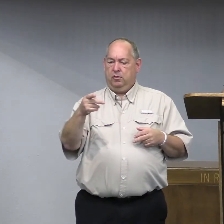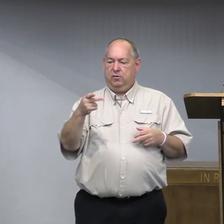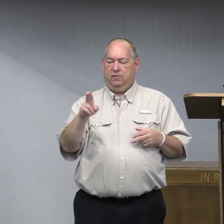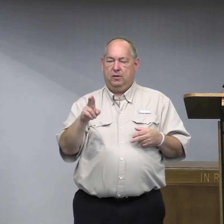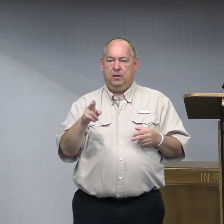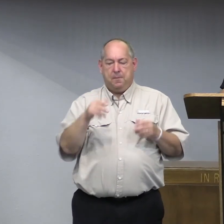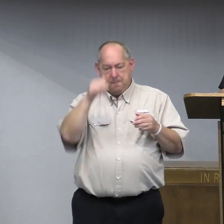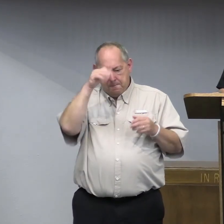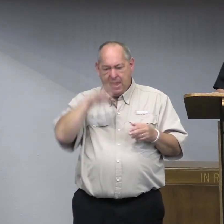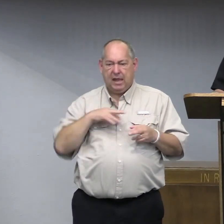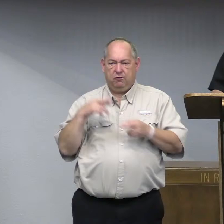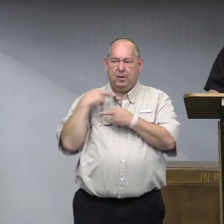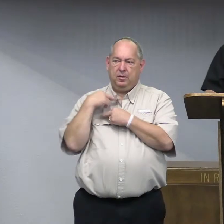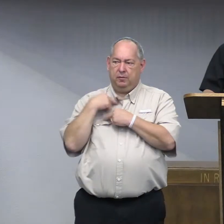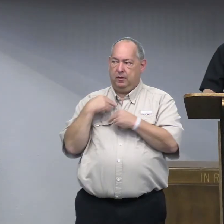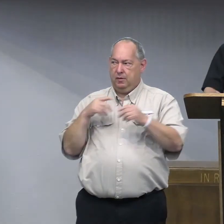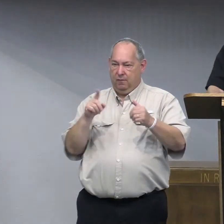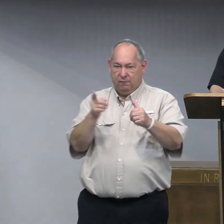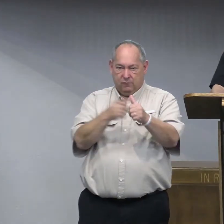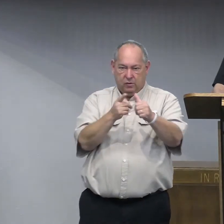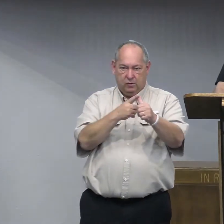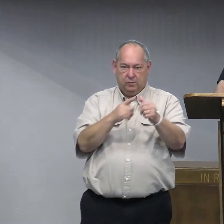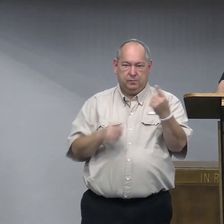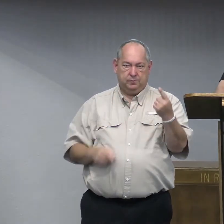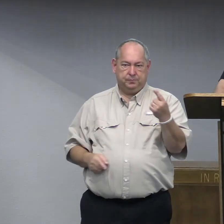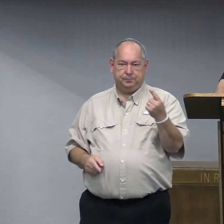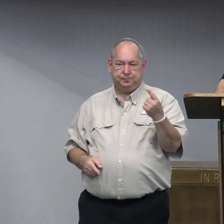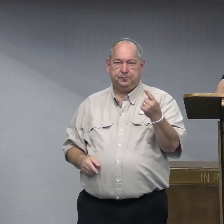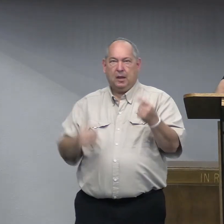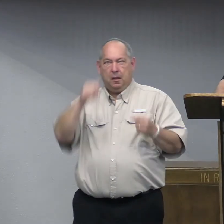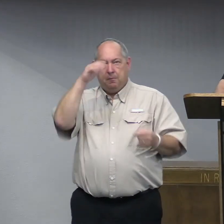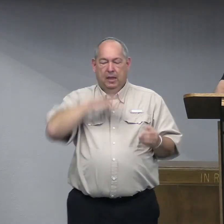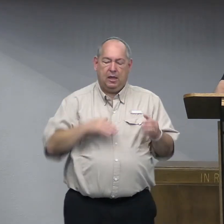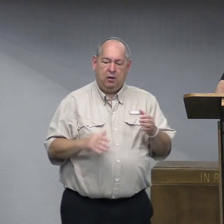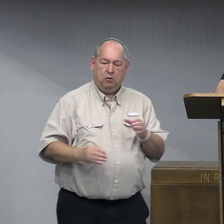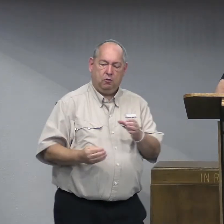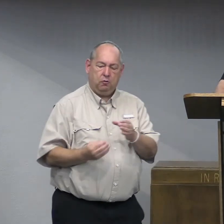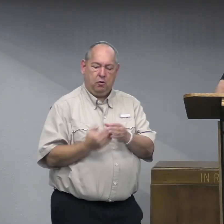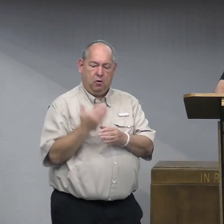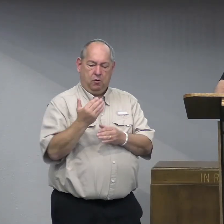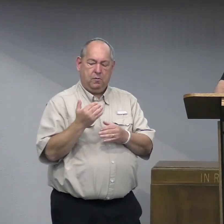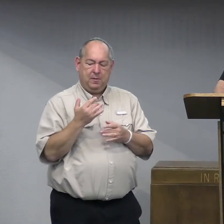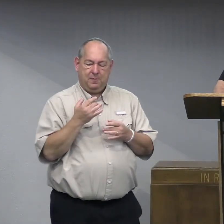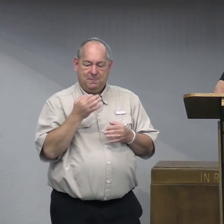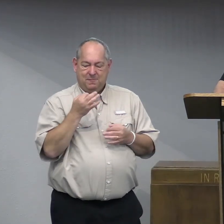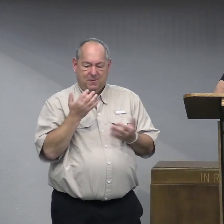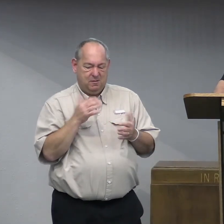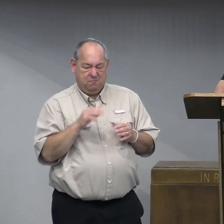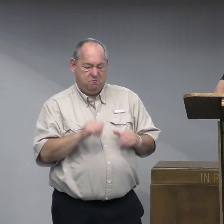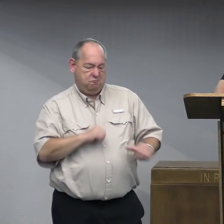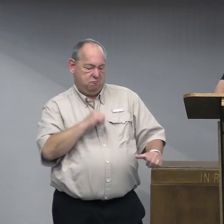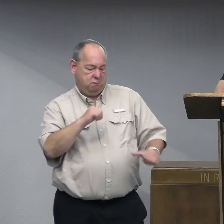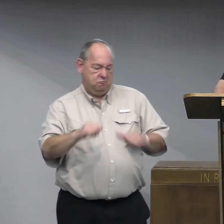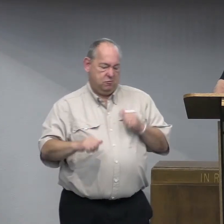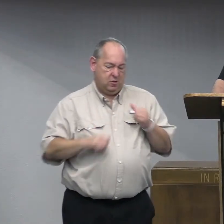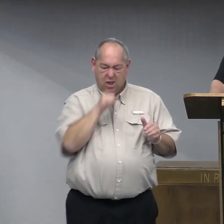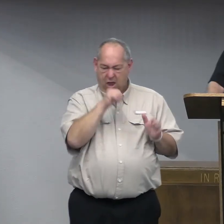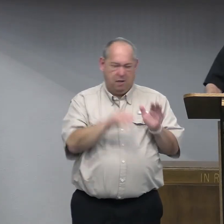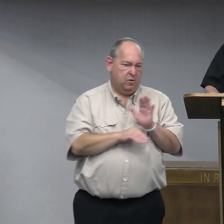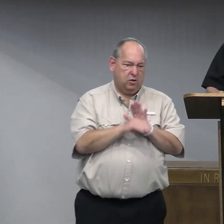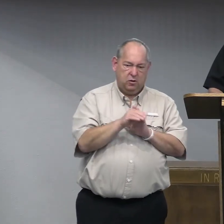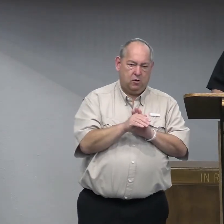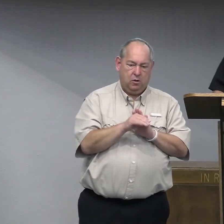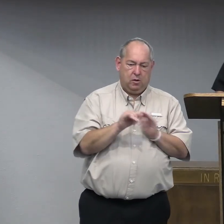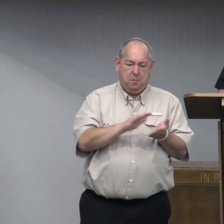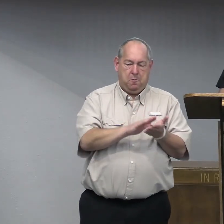of responsibility. First of all, this man grows from being an immature bragger to a man who